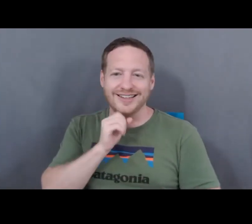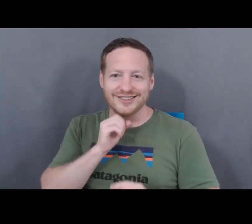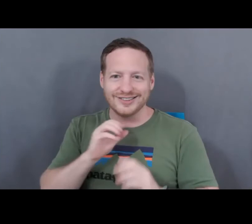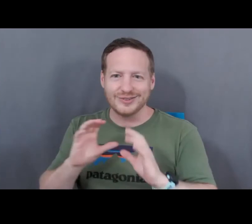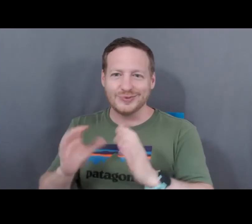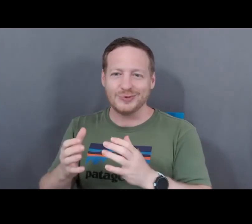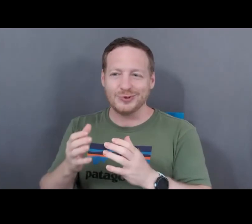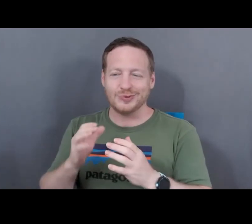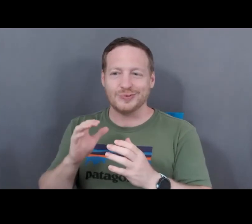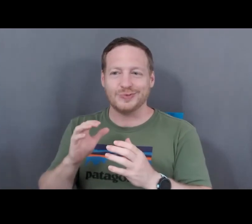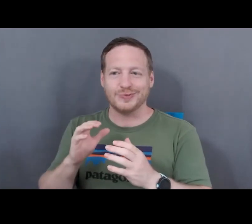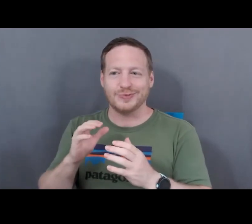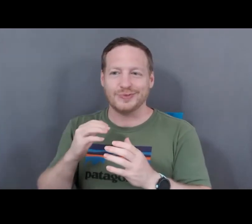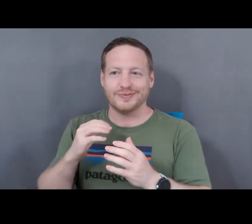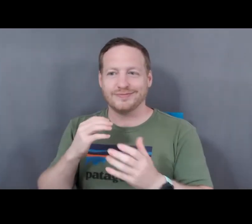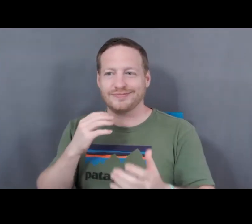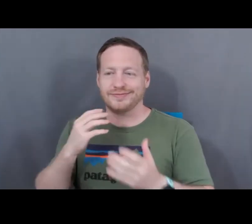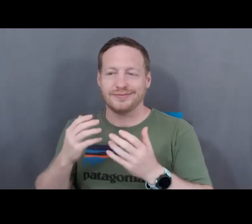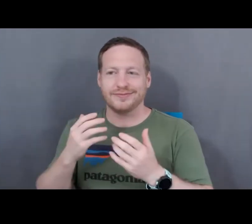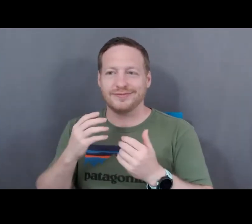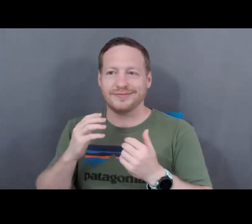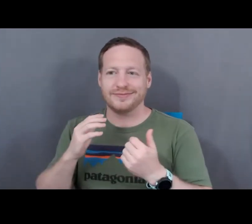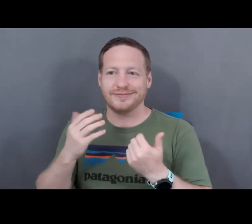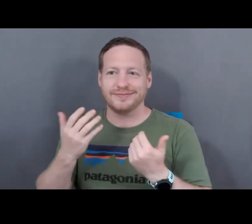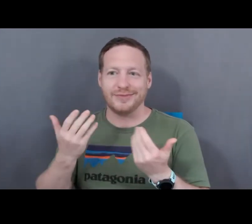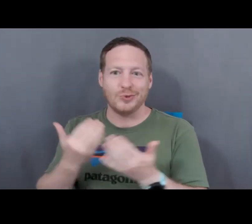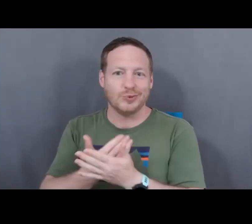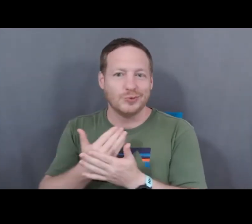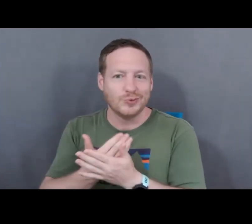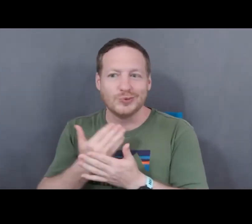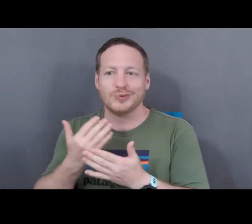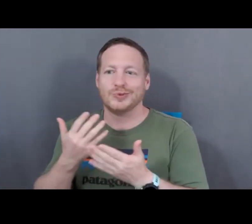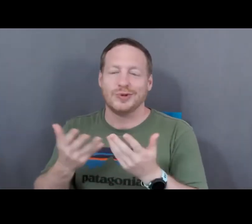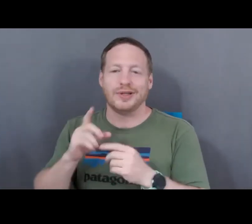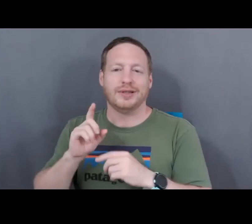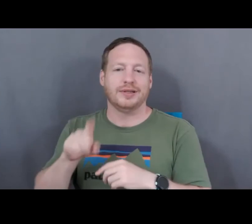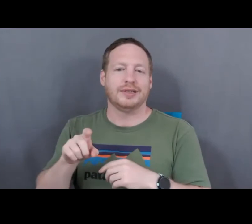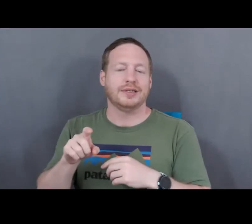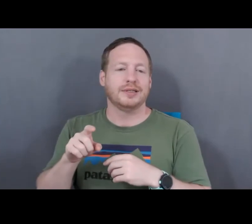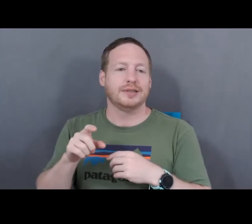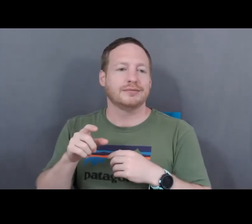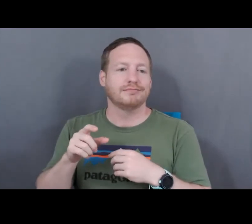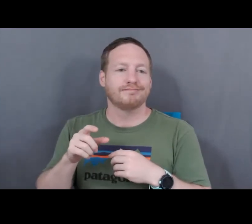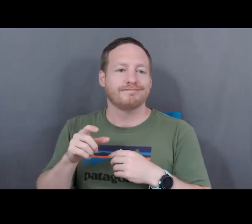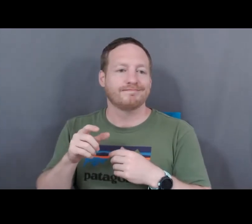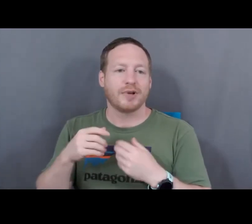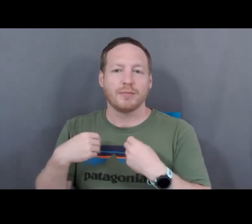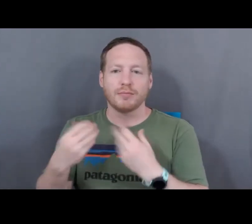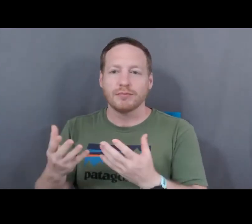potential, they have that a particular, you know, they're youthful, they're new, right? So